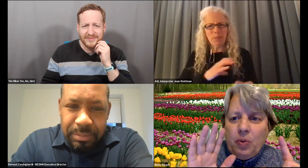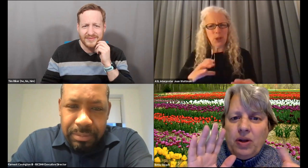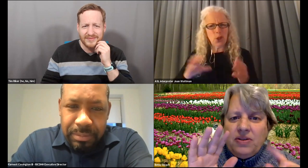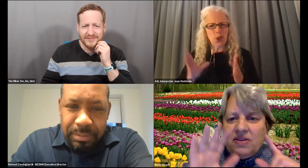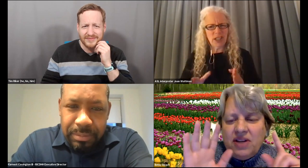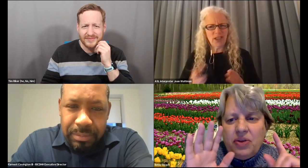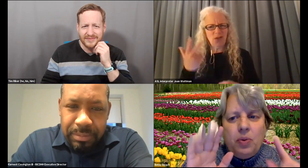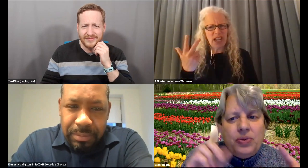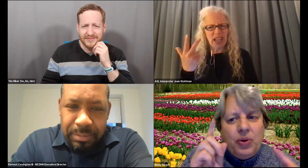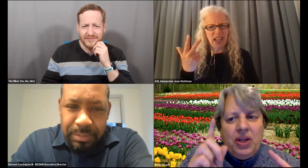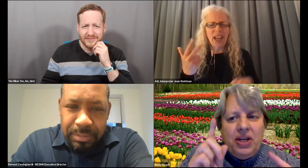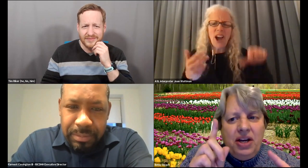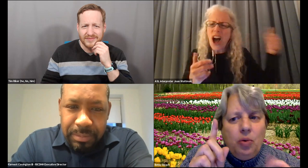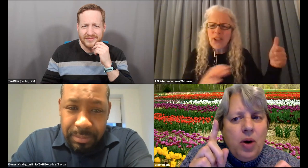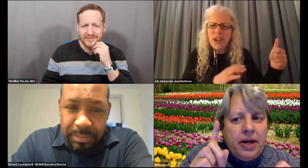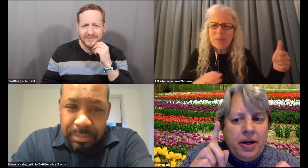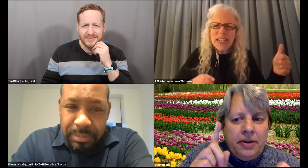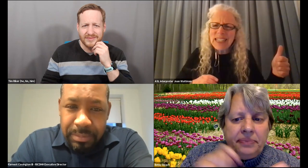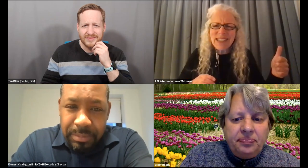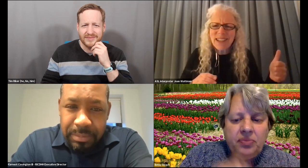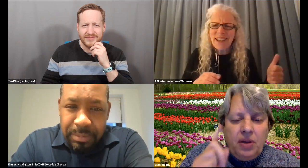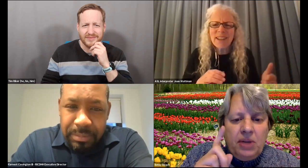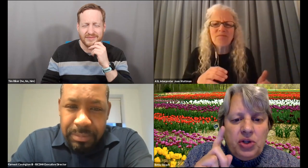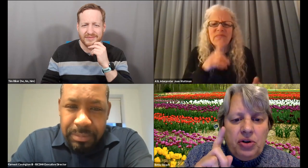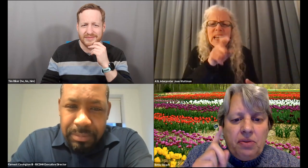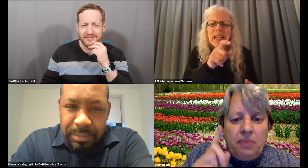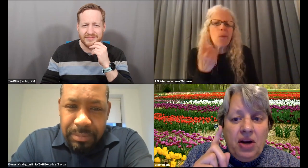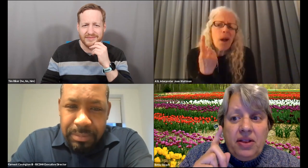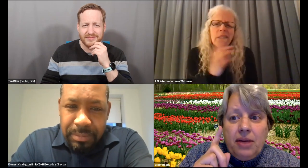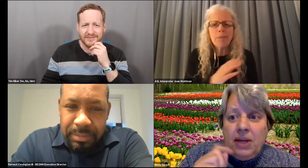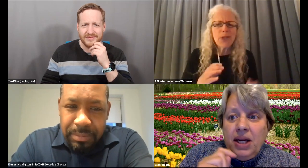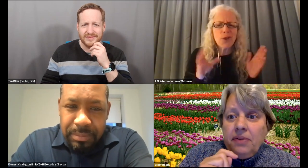ones? Because the other ones, we only needed one commissioner to be on the committee.